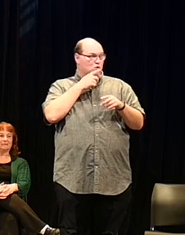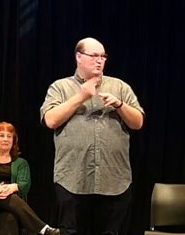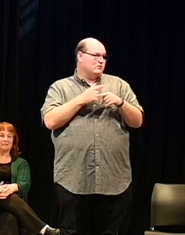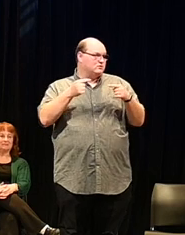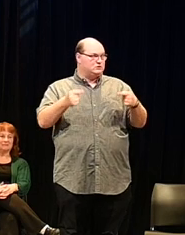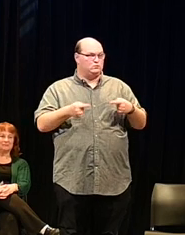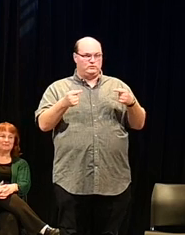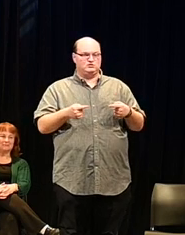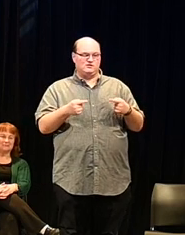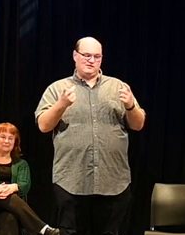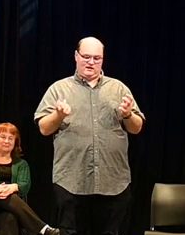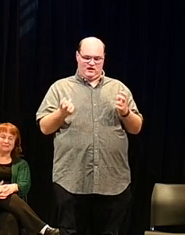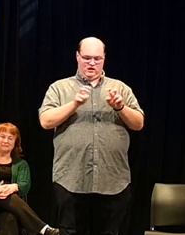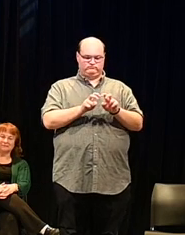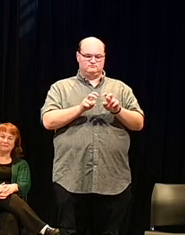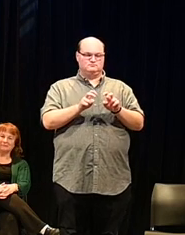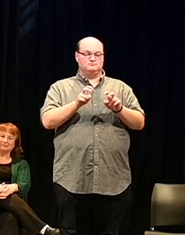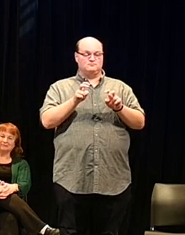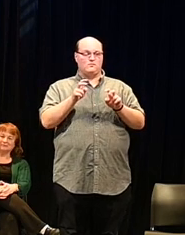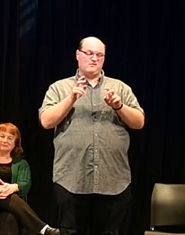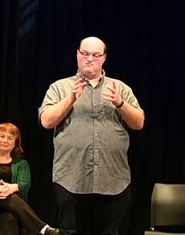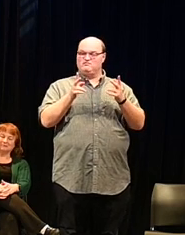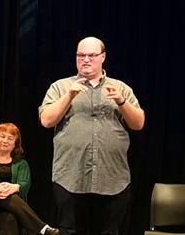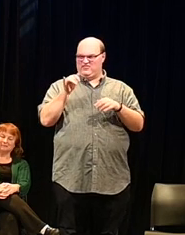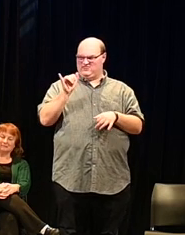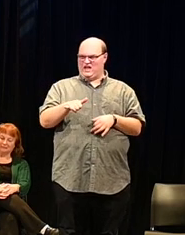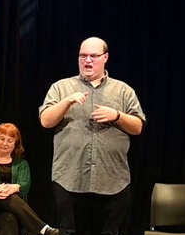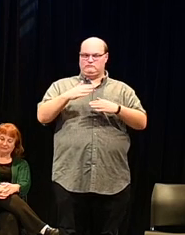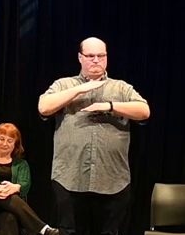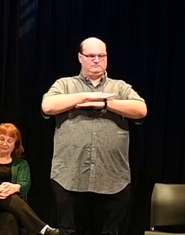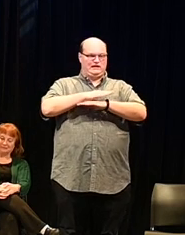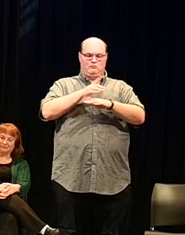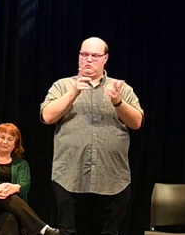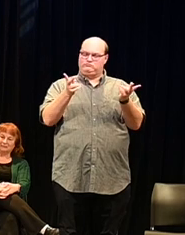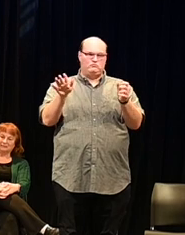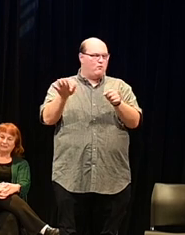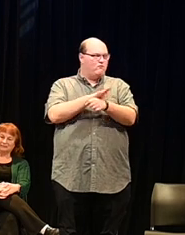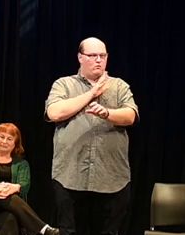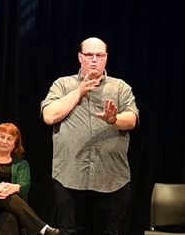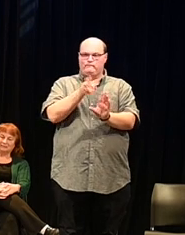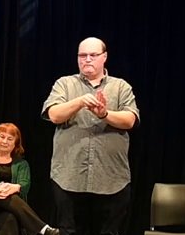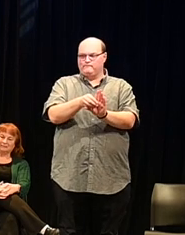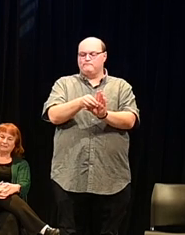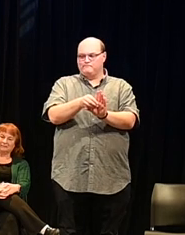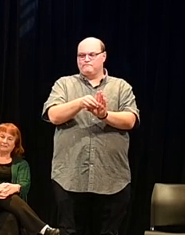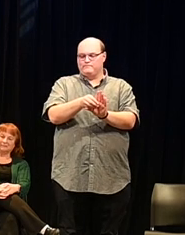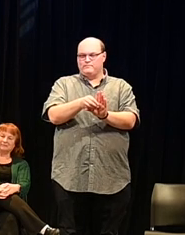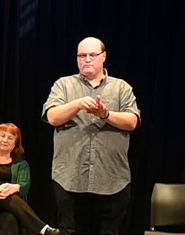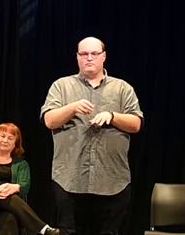user. So it is totally inclusive, and it's